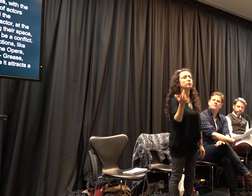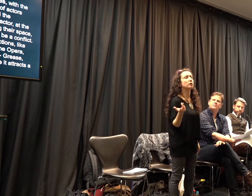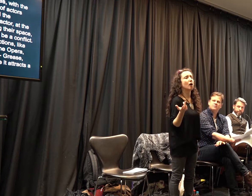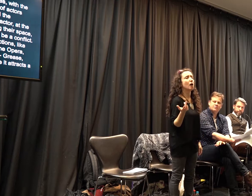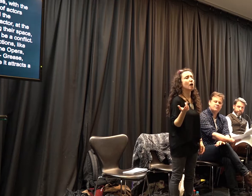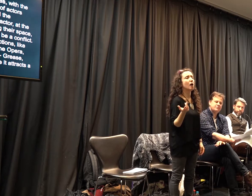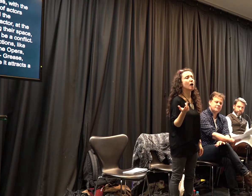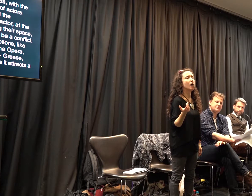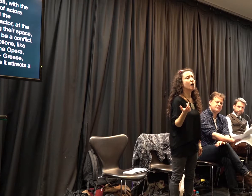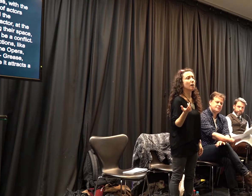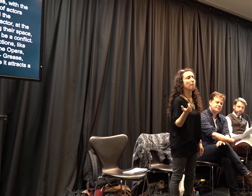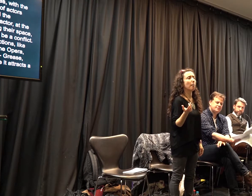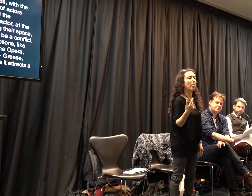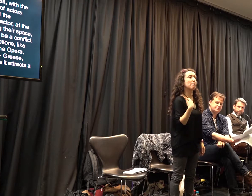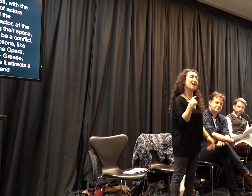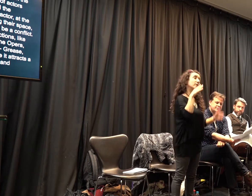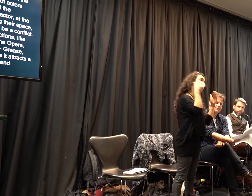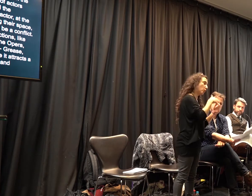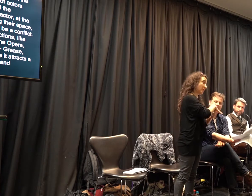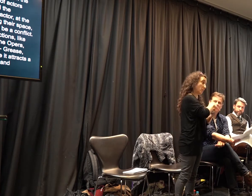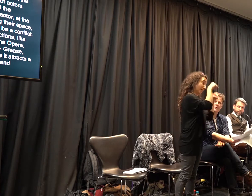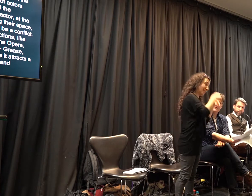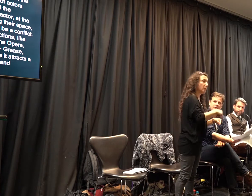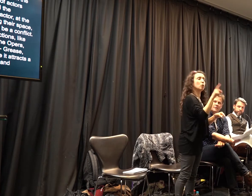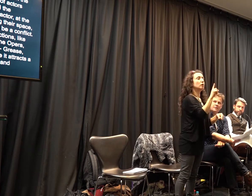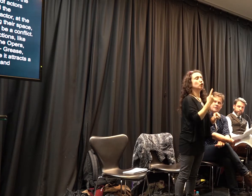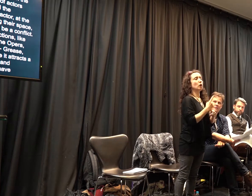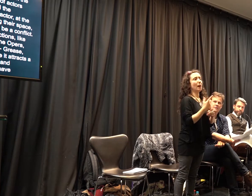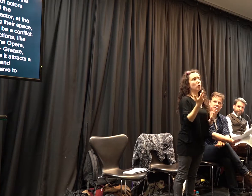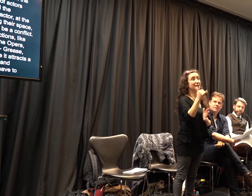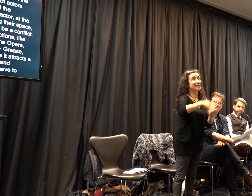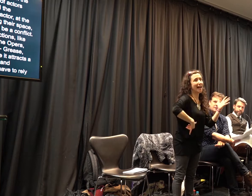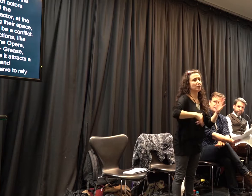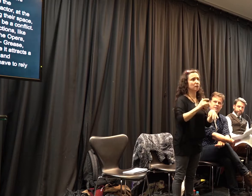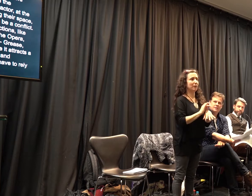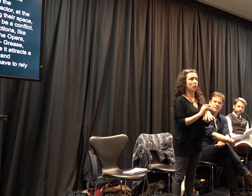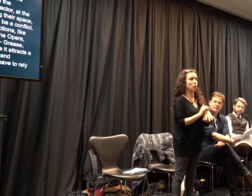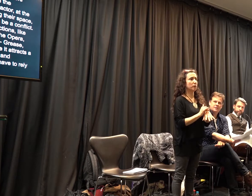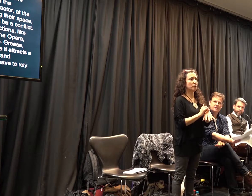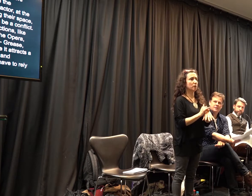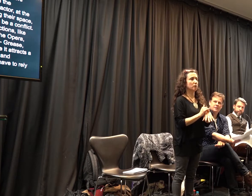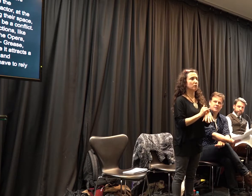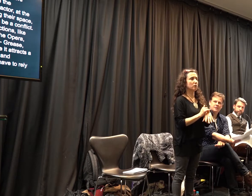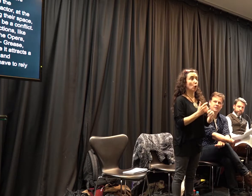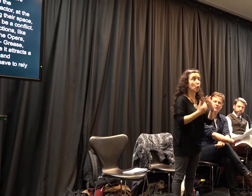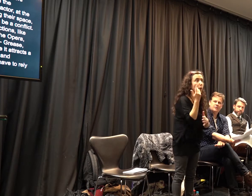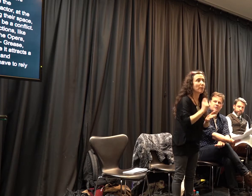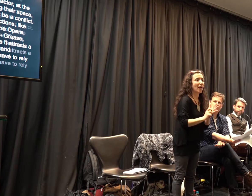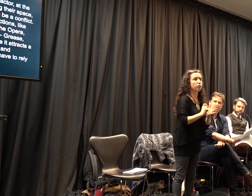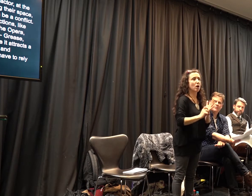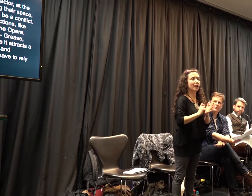have to rely completely on that sign language interpreter. My focus is